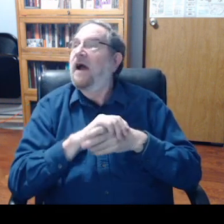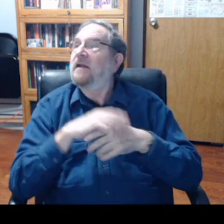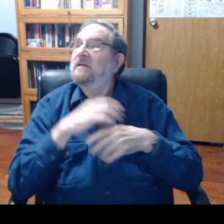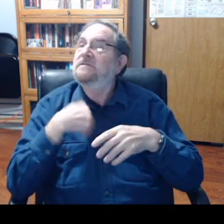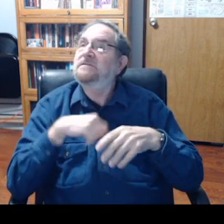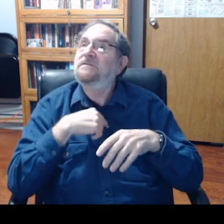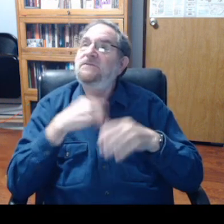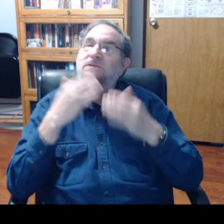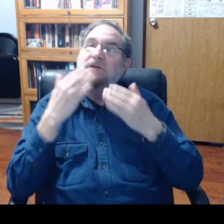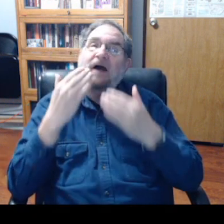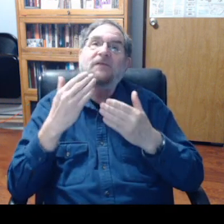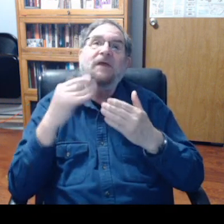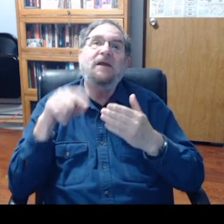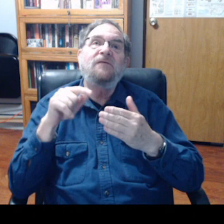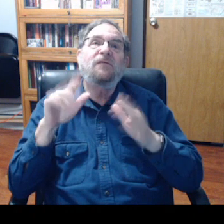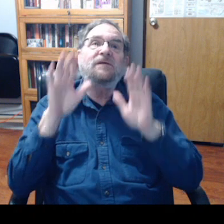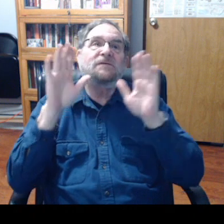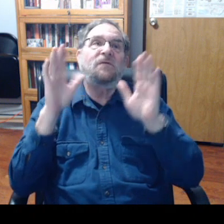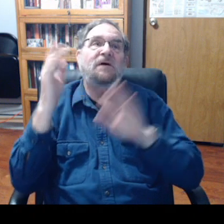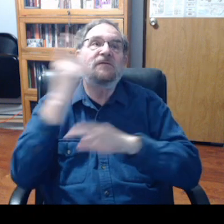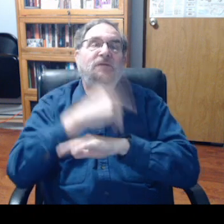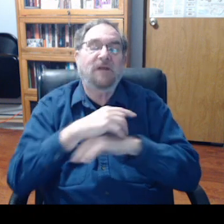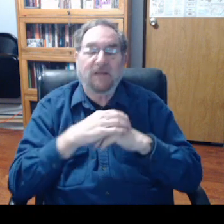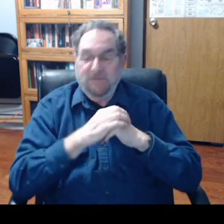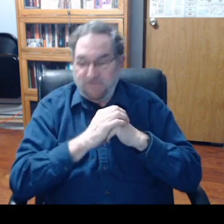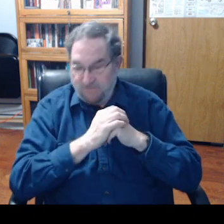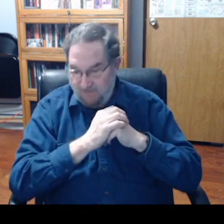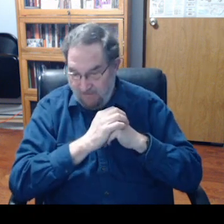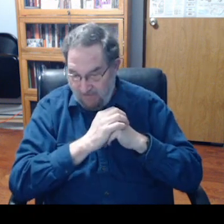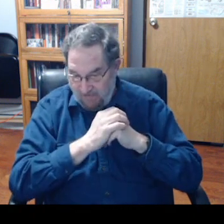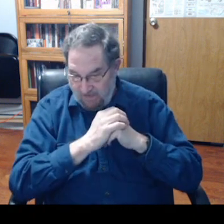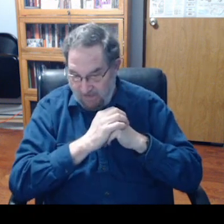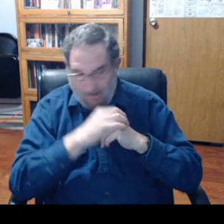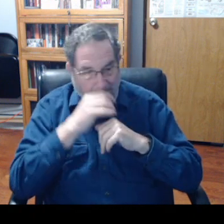Father God, we thank you for this wonderful day.